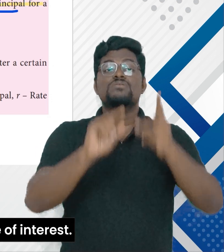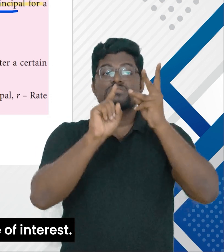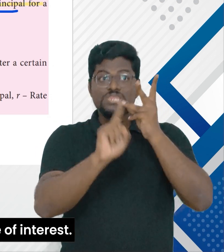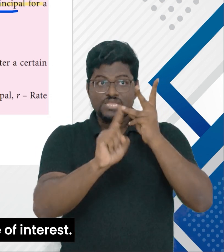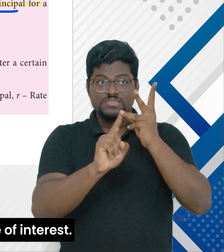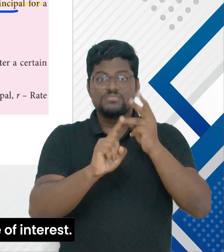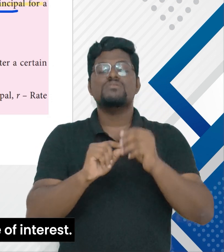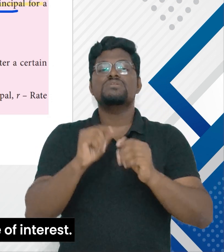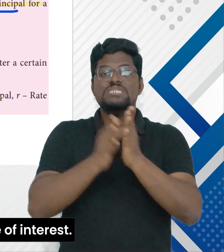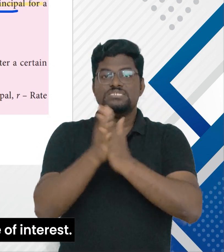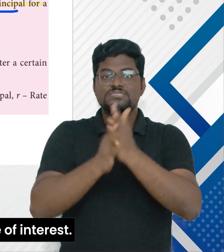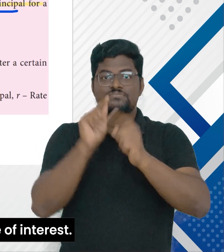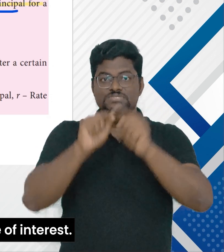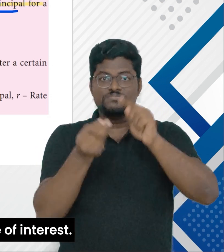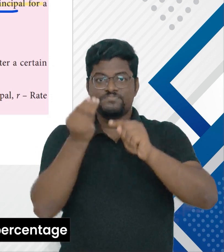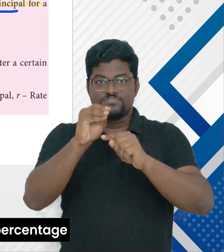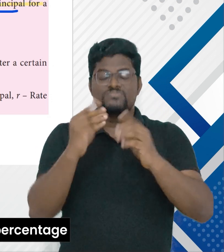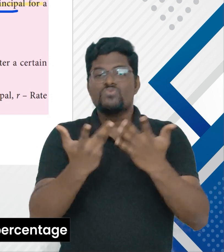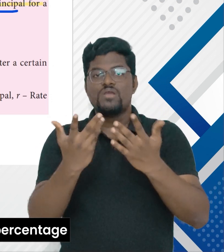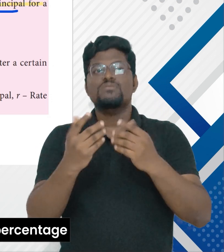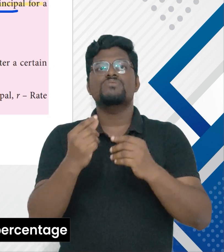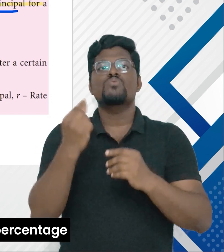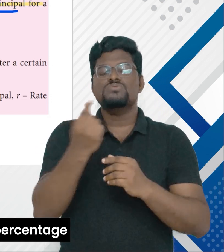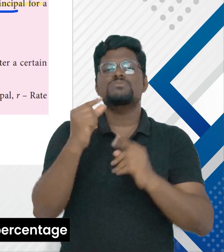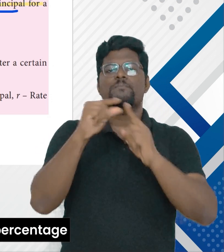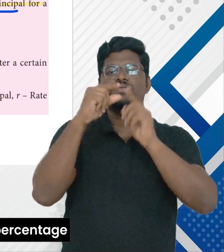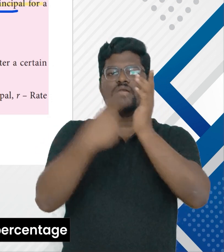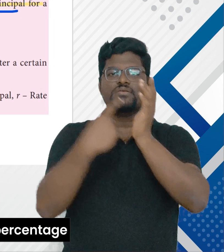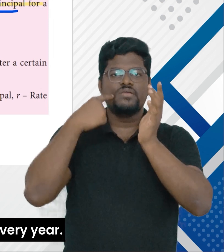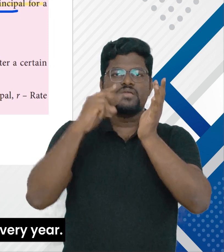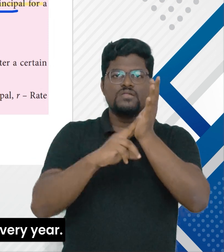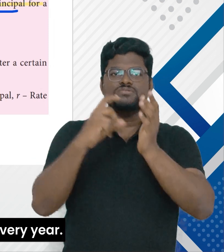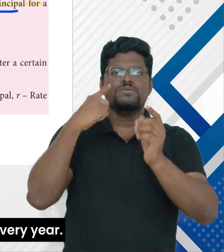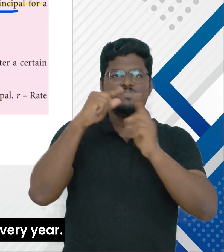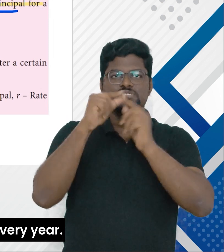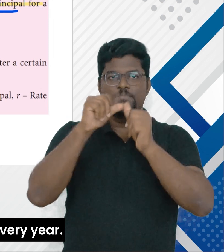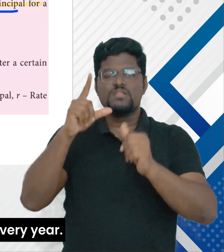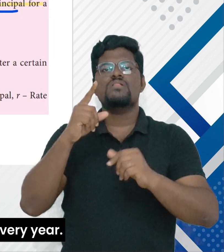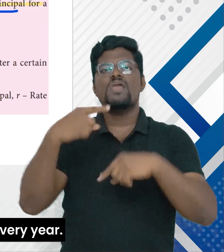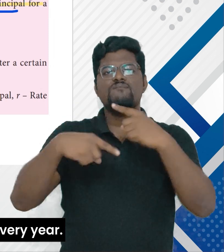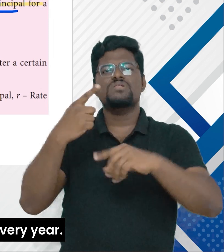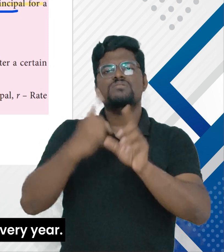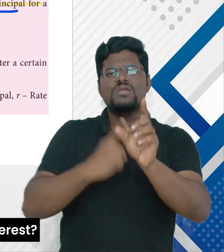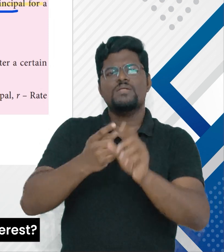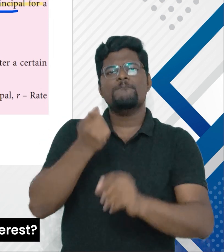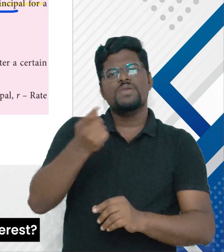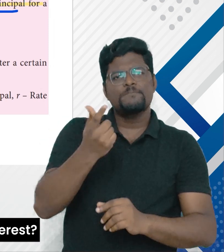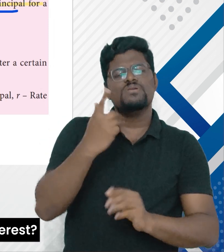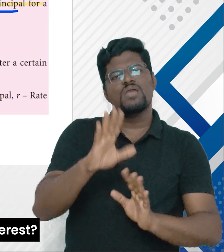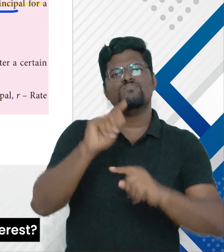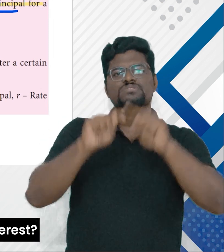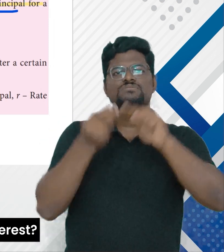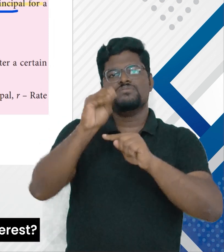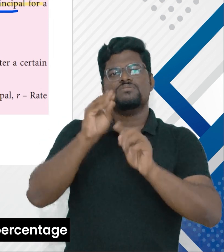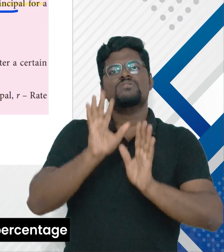And the next one is rate of interest. Rate of interest is the percentage of the principal paid every year. What is rate